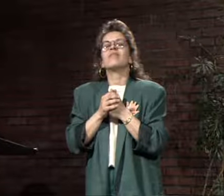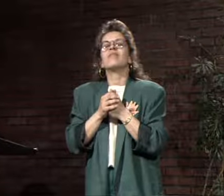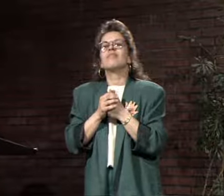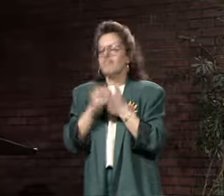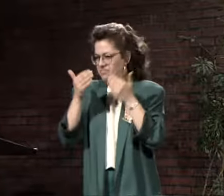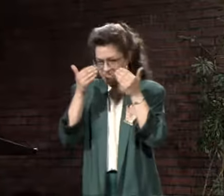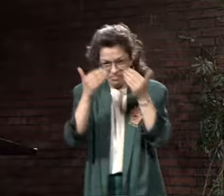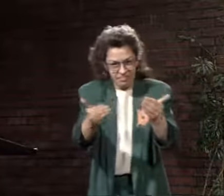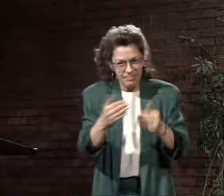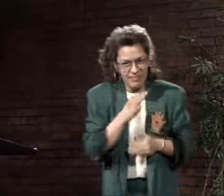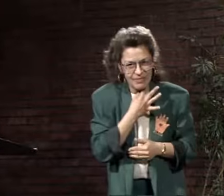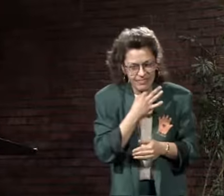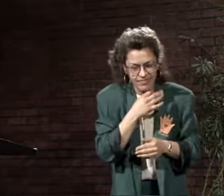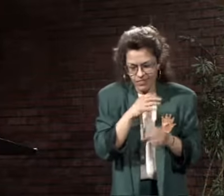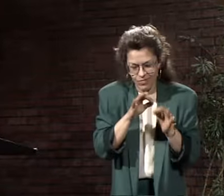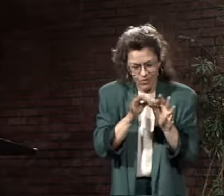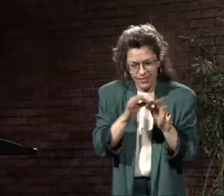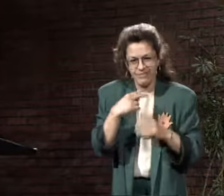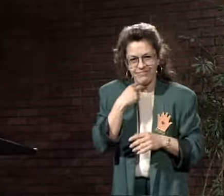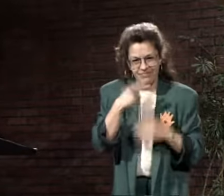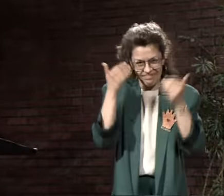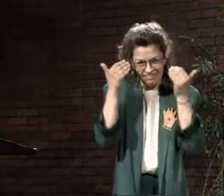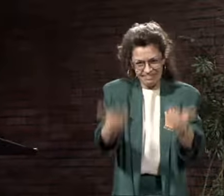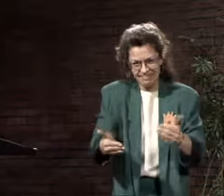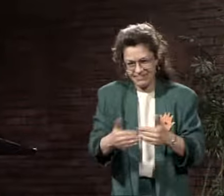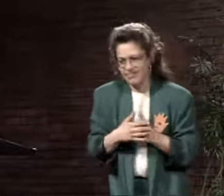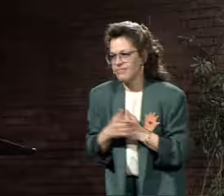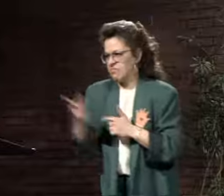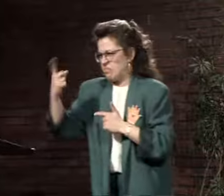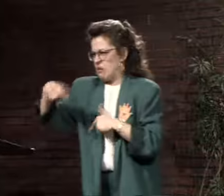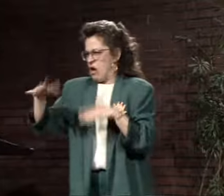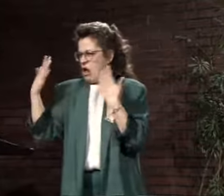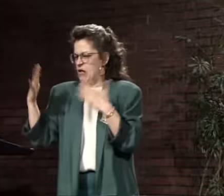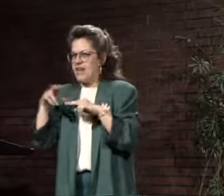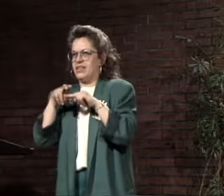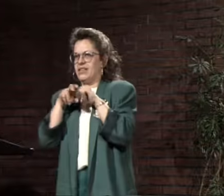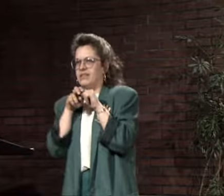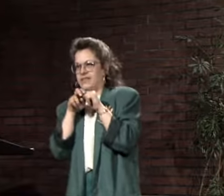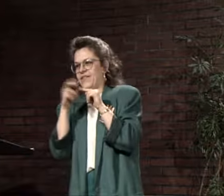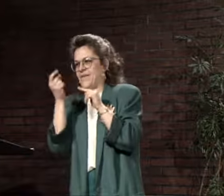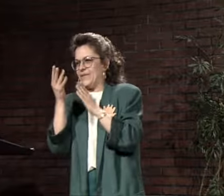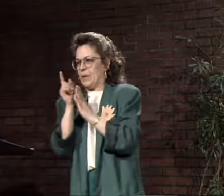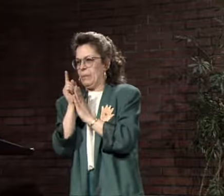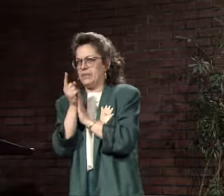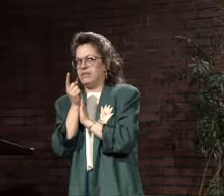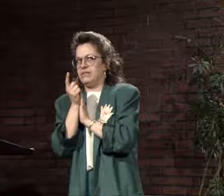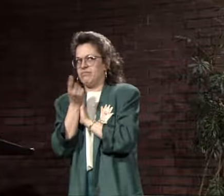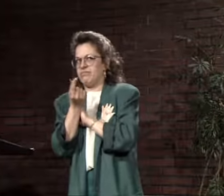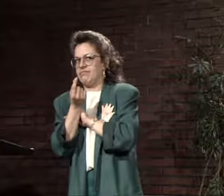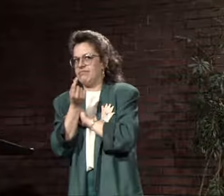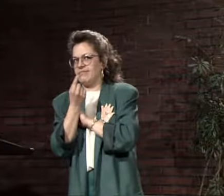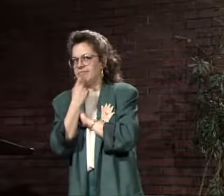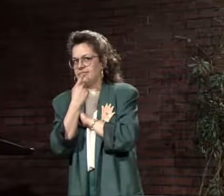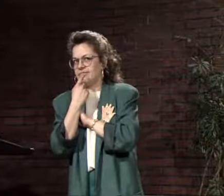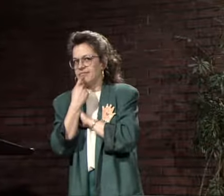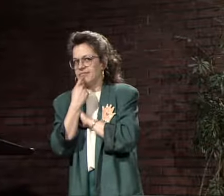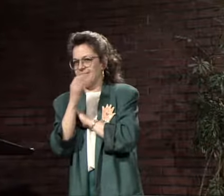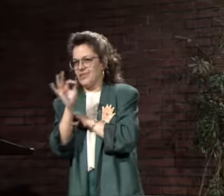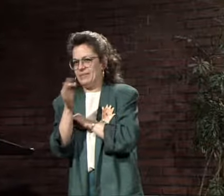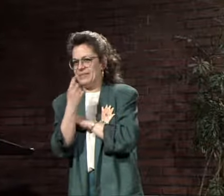obvious. All right, go ahead, interpreter. Interpret voice for me, please. You guys are sitting for a minute, and you're thinking,